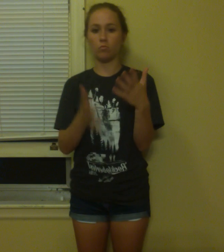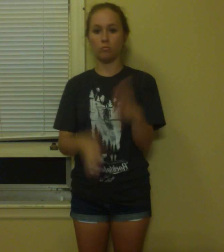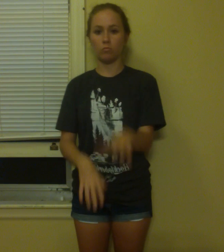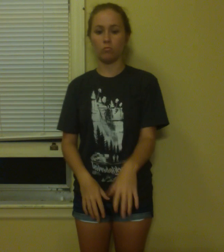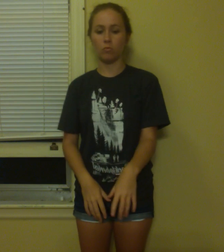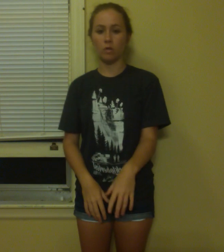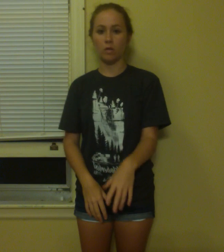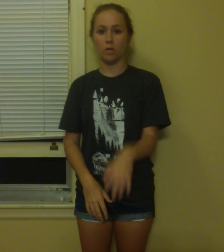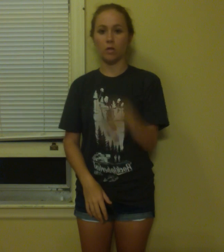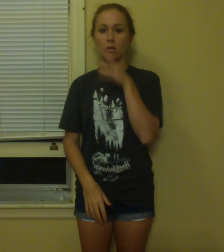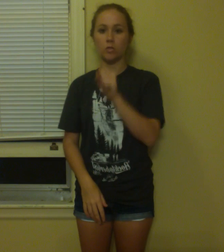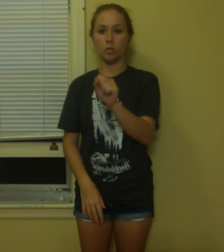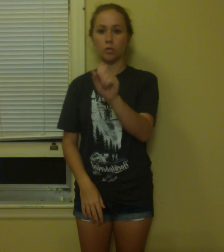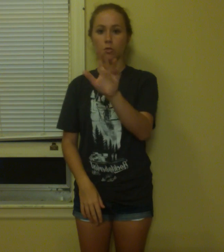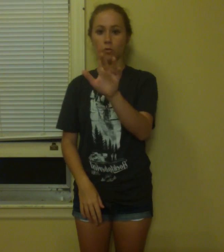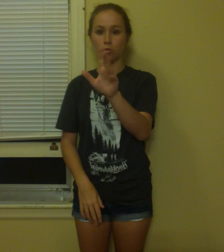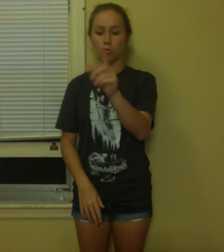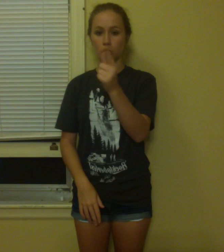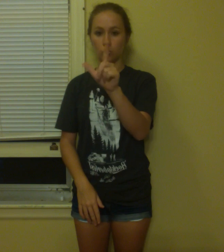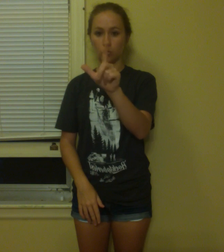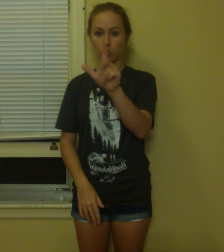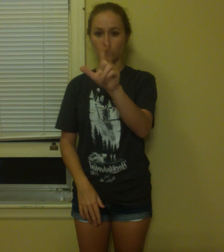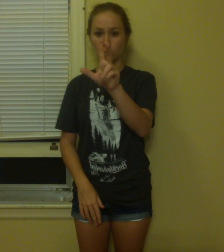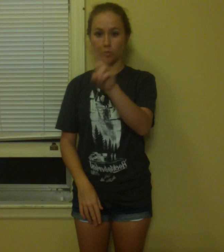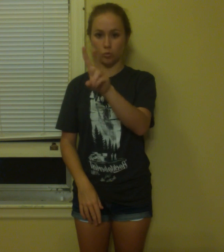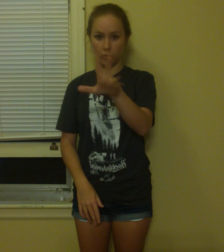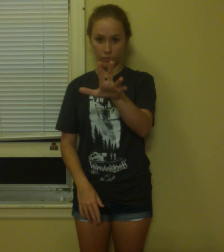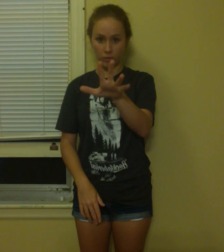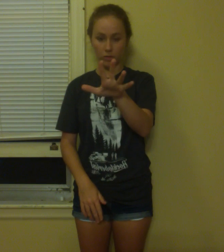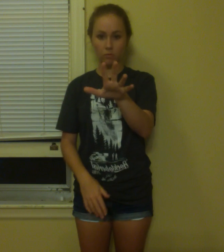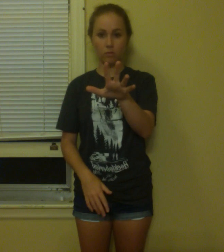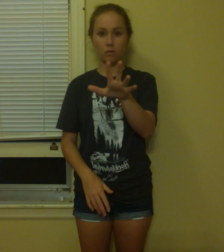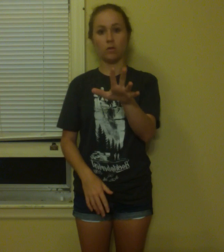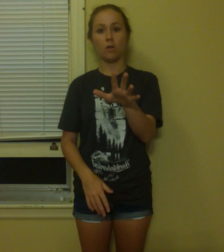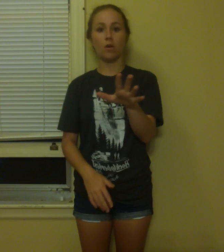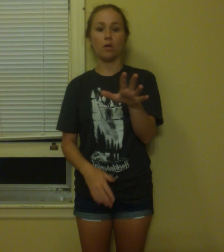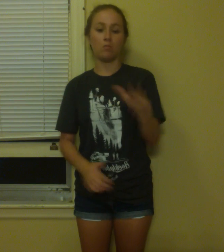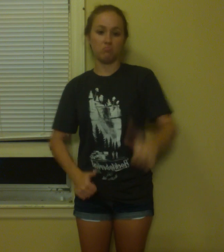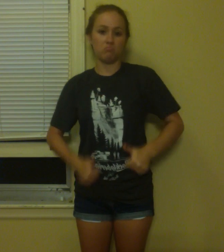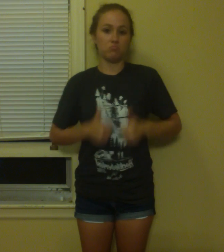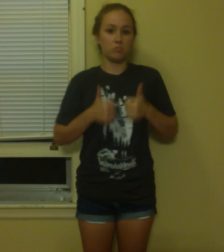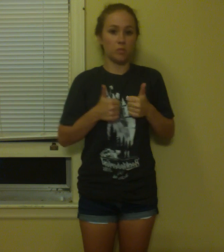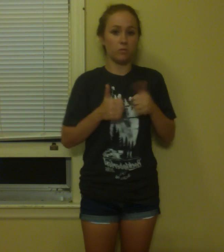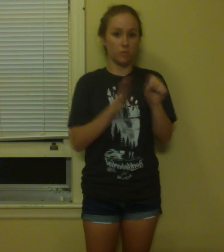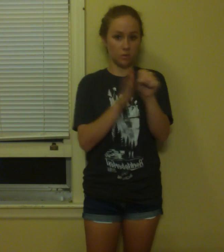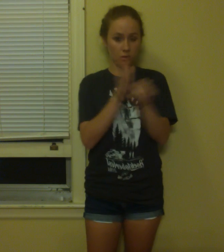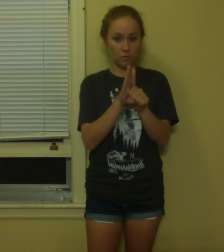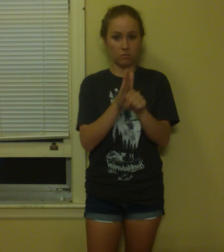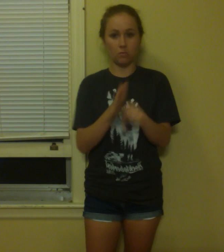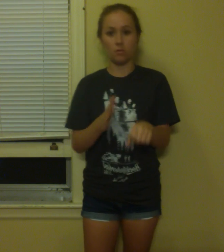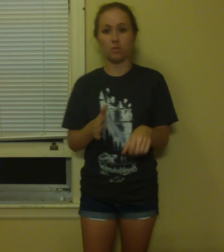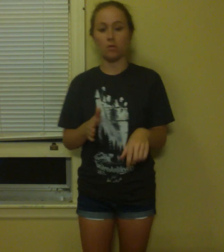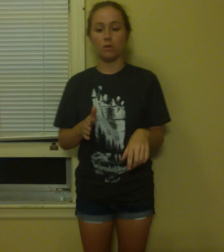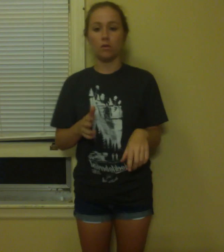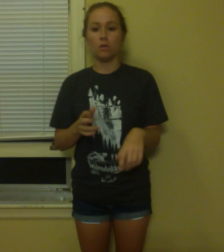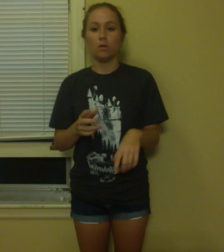the first kind of big deal, how you get into the House of Representatives. So me, I could technically run. So maybe I could challenge Michelle Bachmann and give up